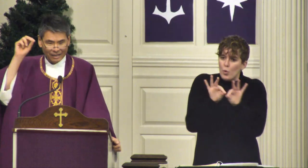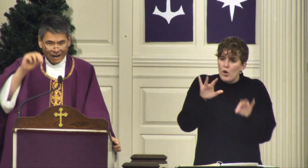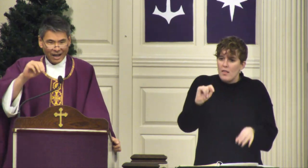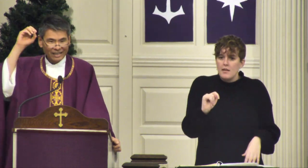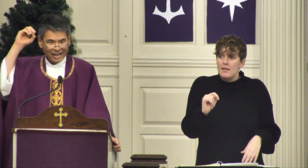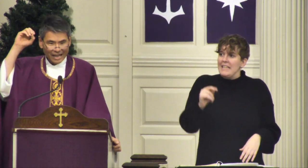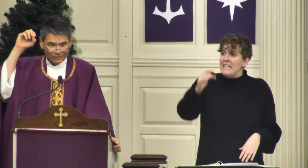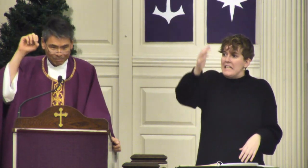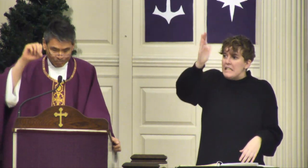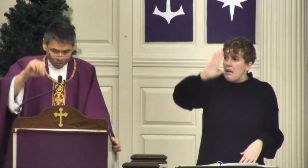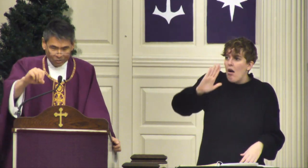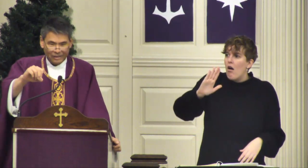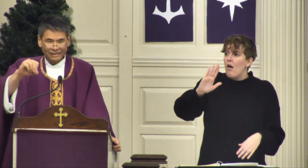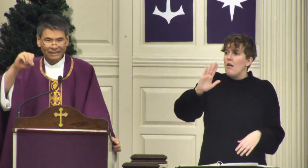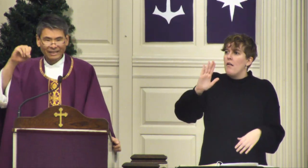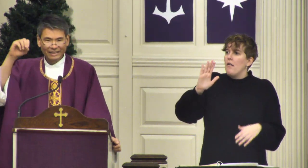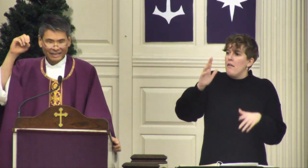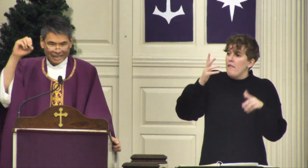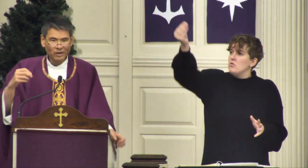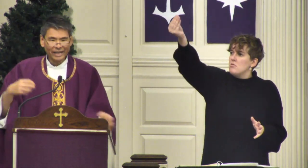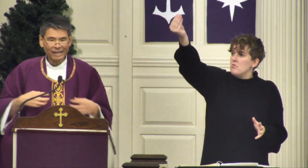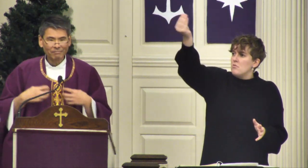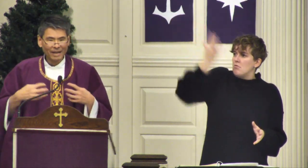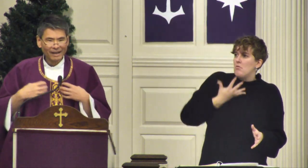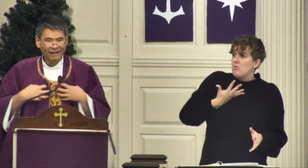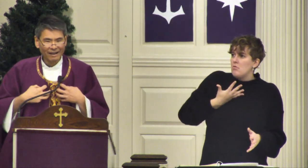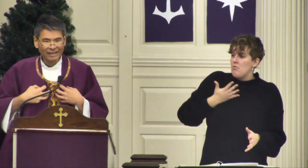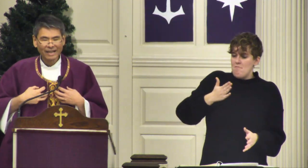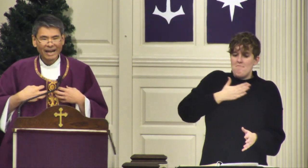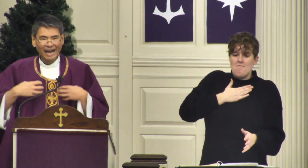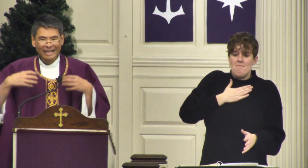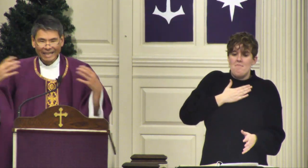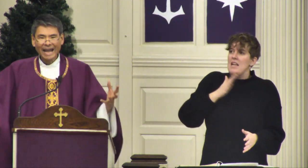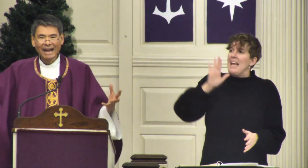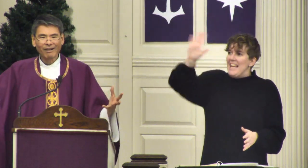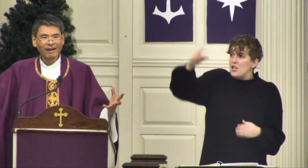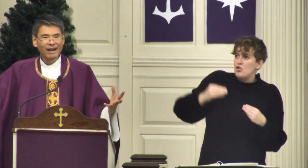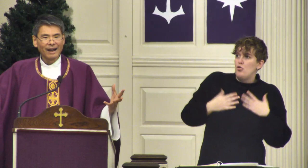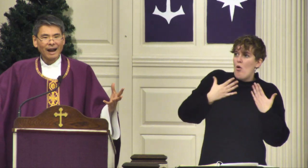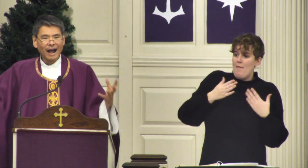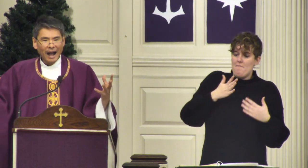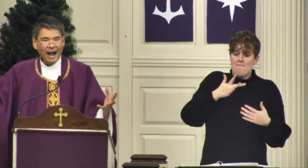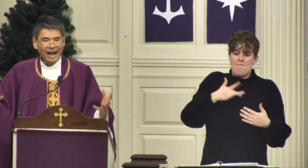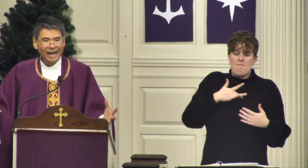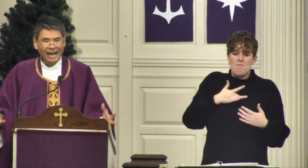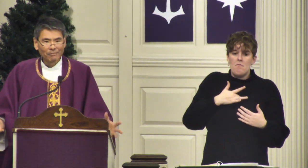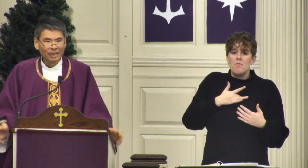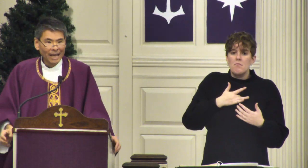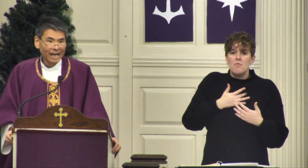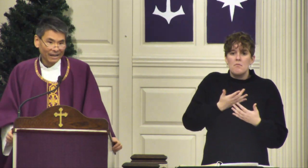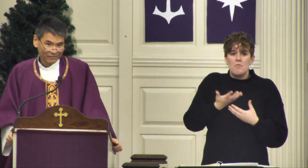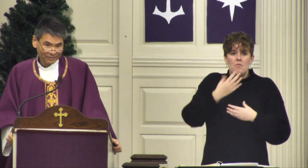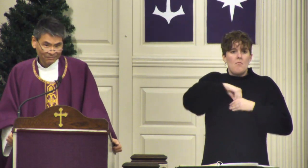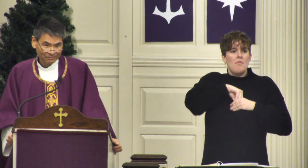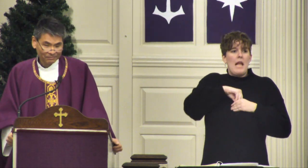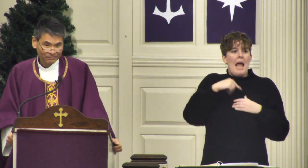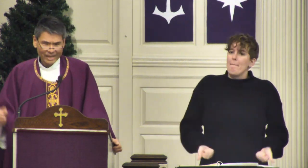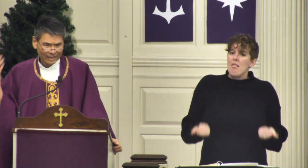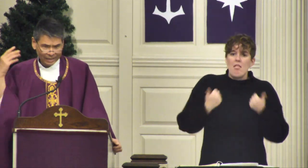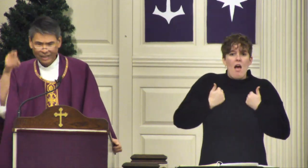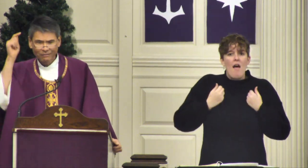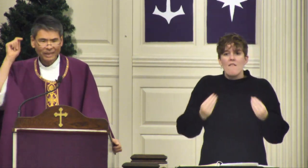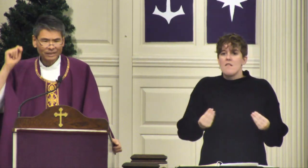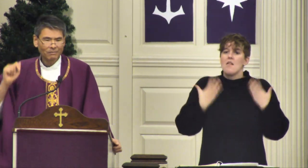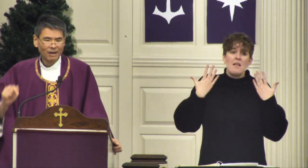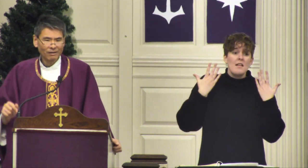God has put his joy in my heart, and now I am alive. They can kill